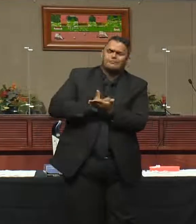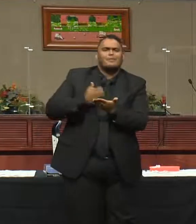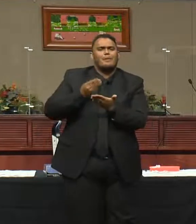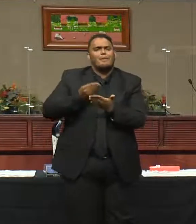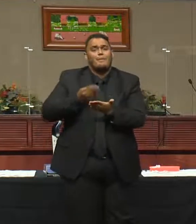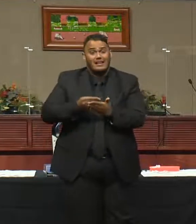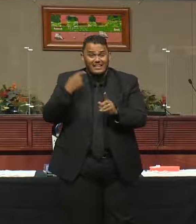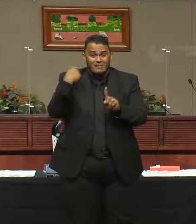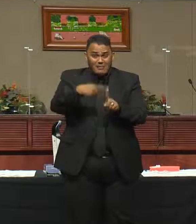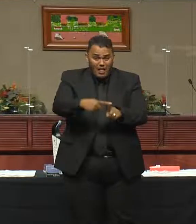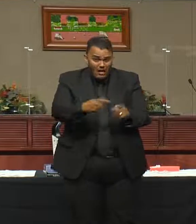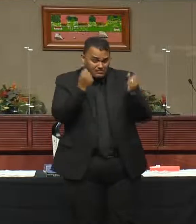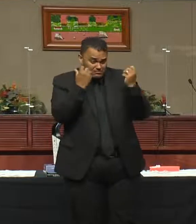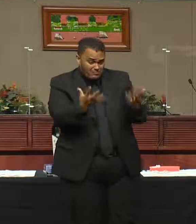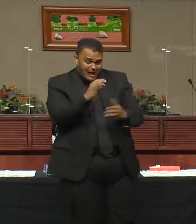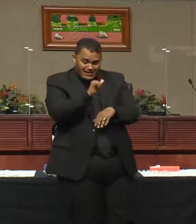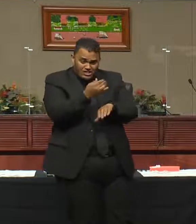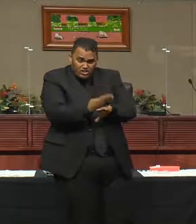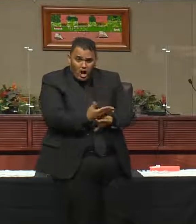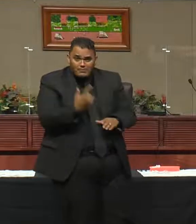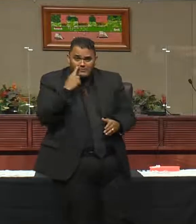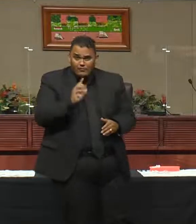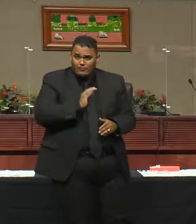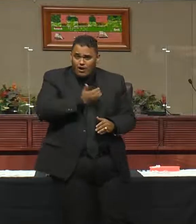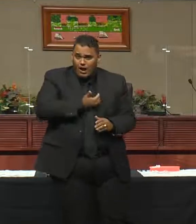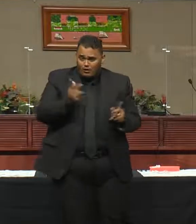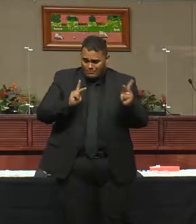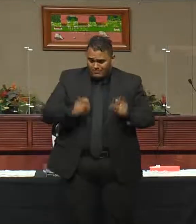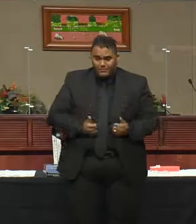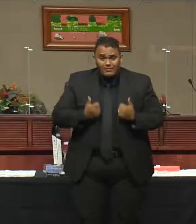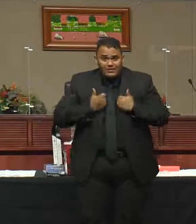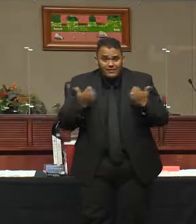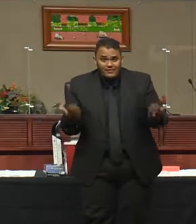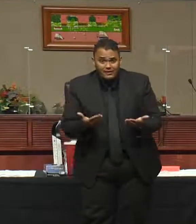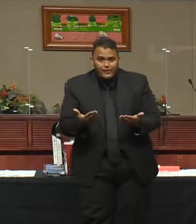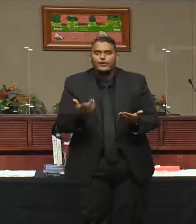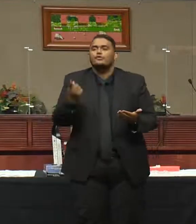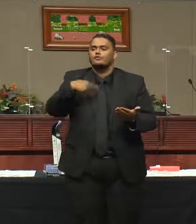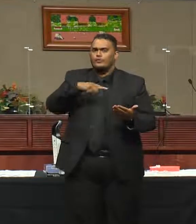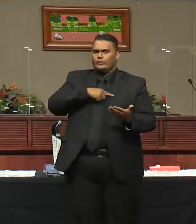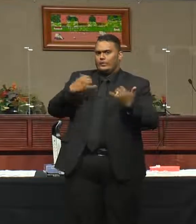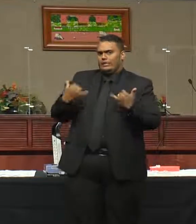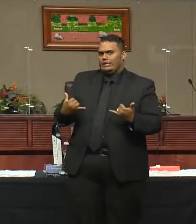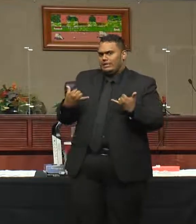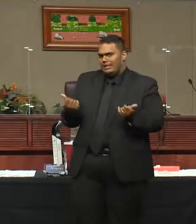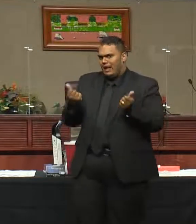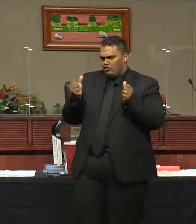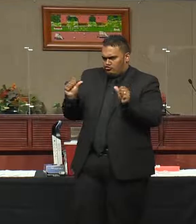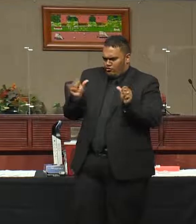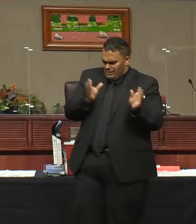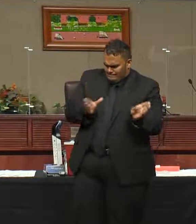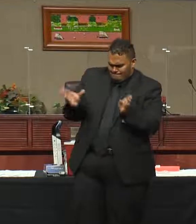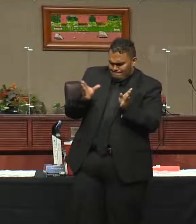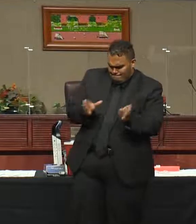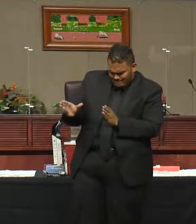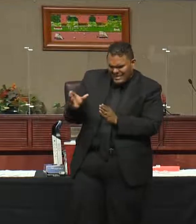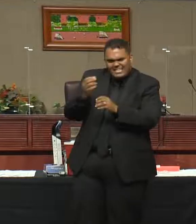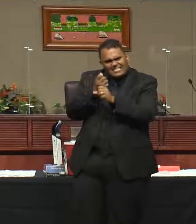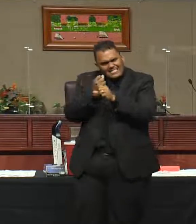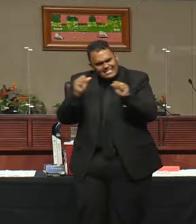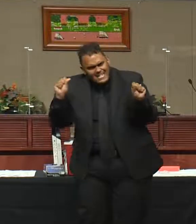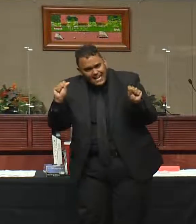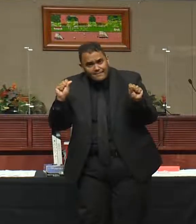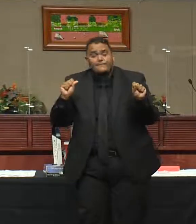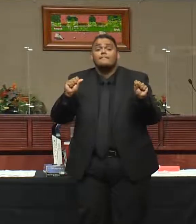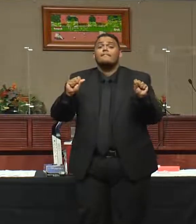the nation, our community has served as the model on how to safely and successfully host in-person